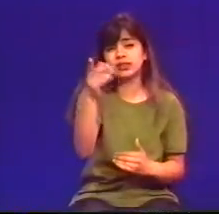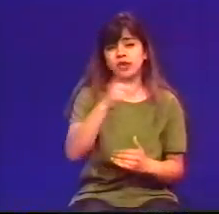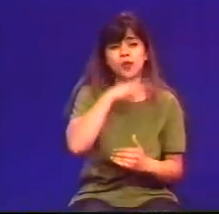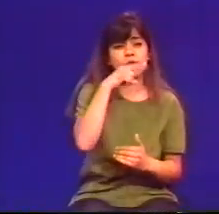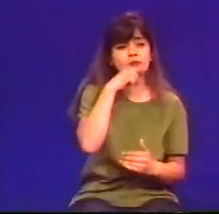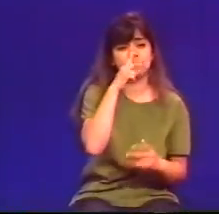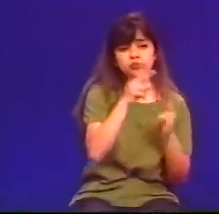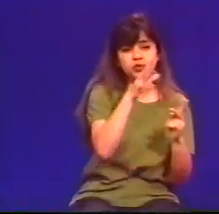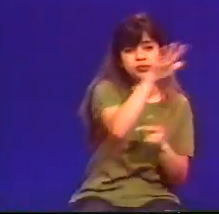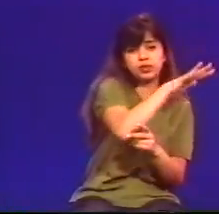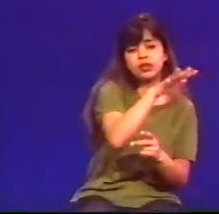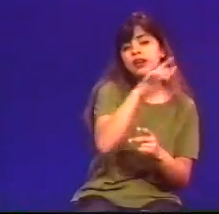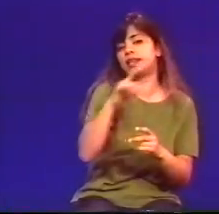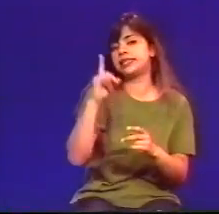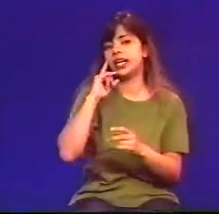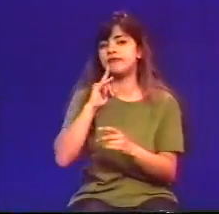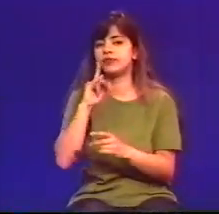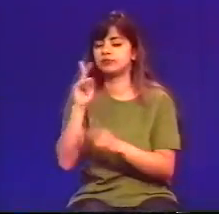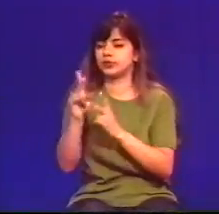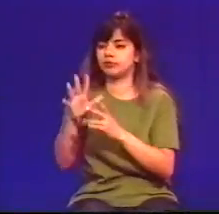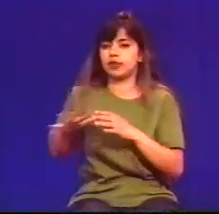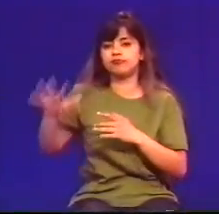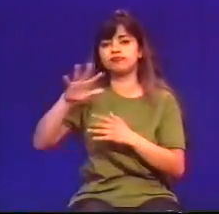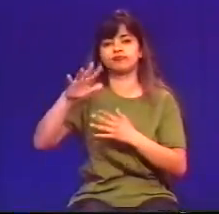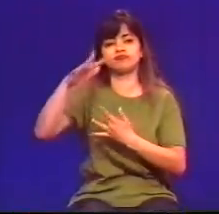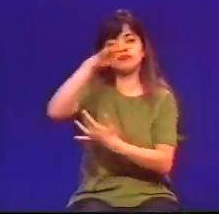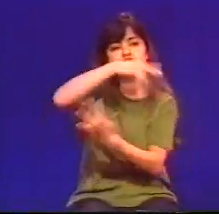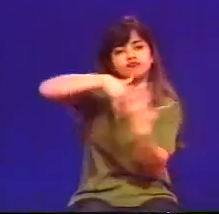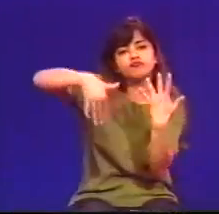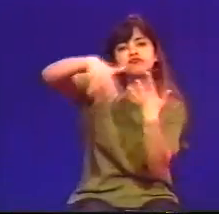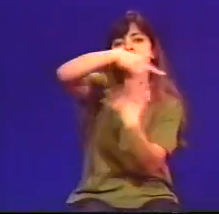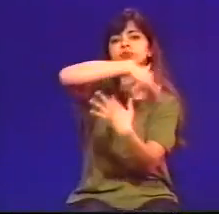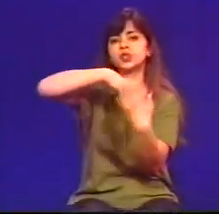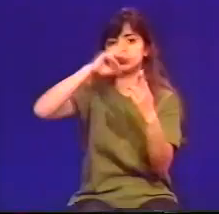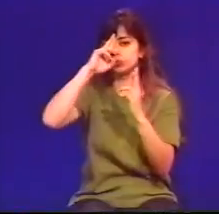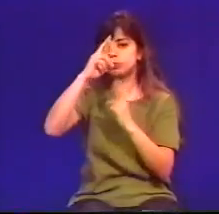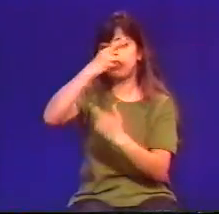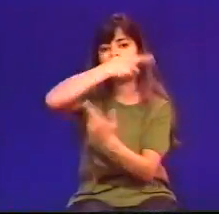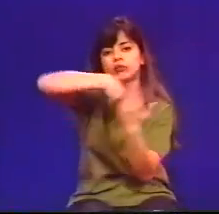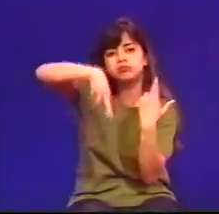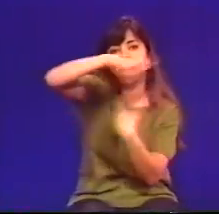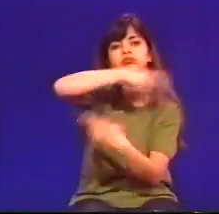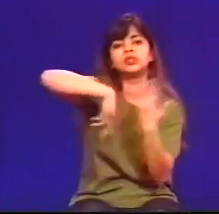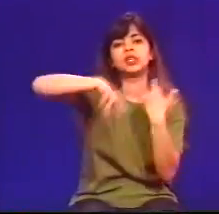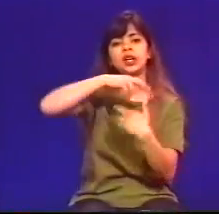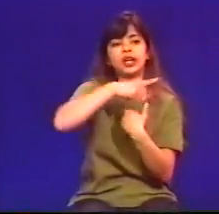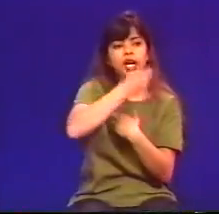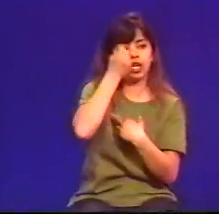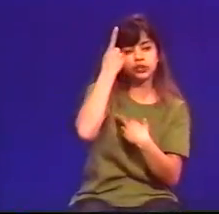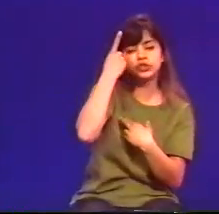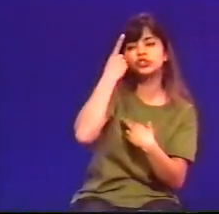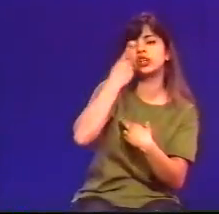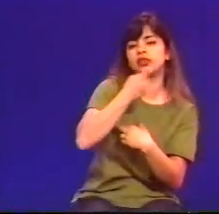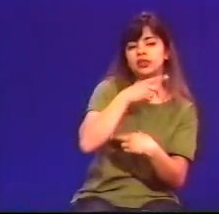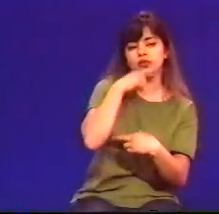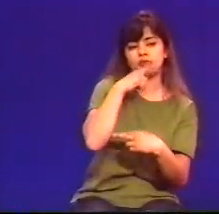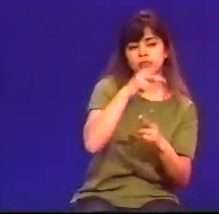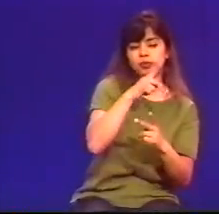I know I share a hope with many other members of the deaf community, and that is that in the future we see even more